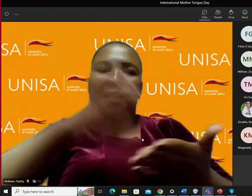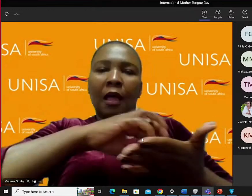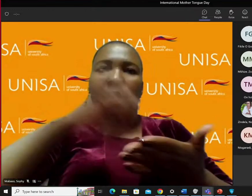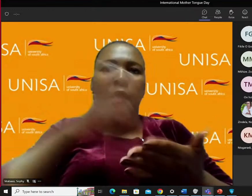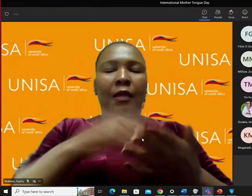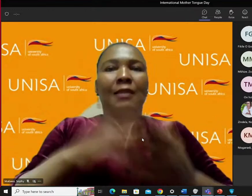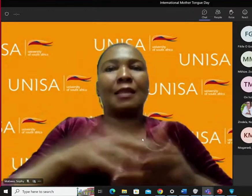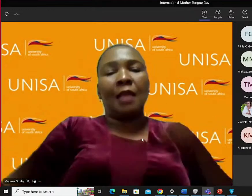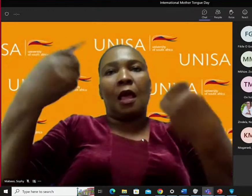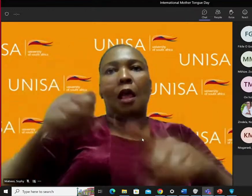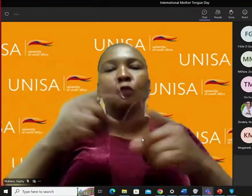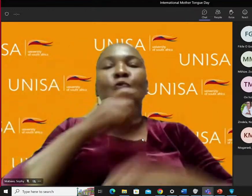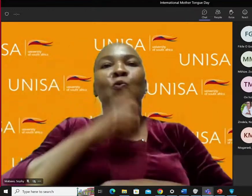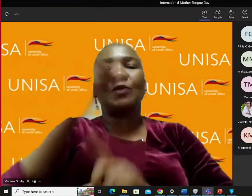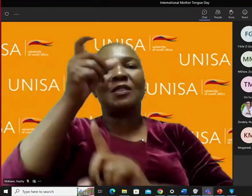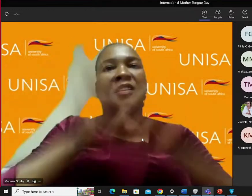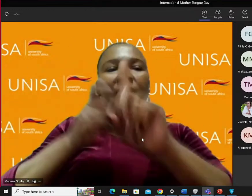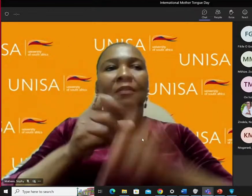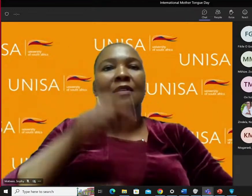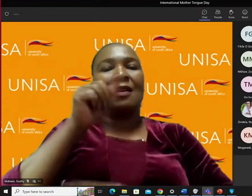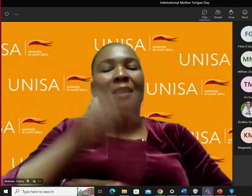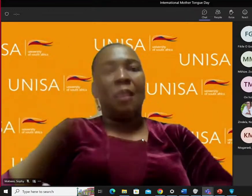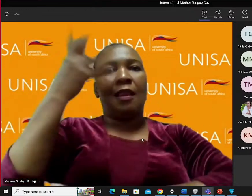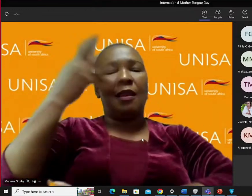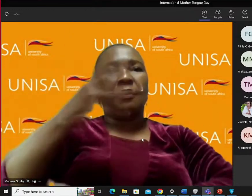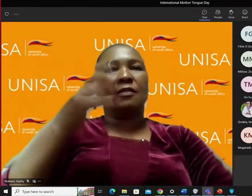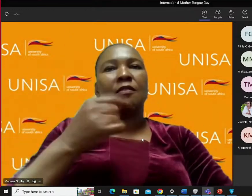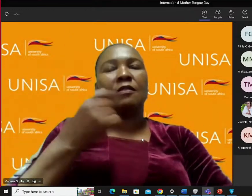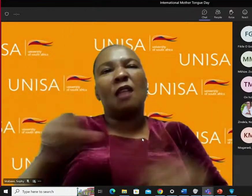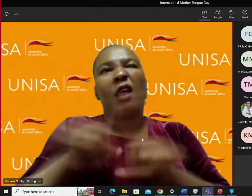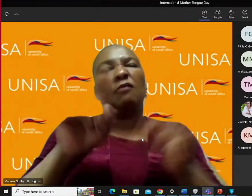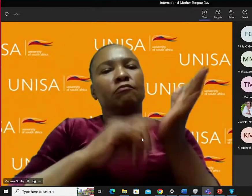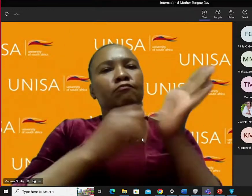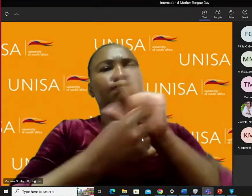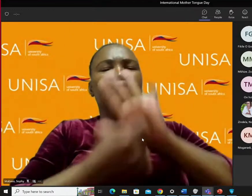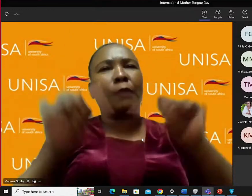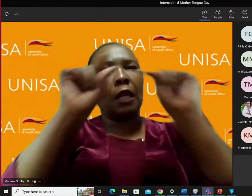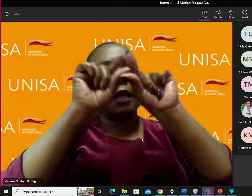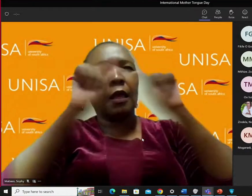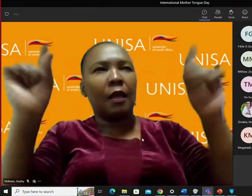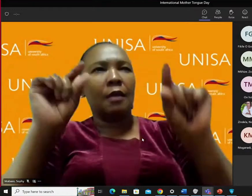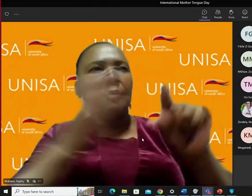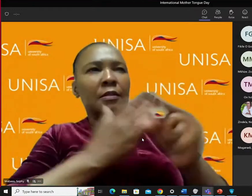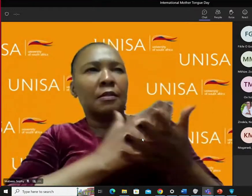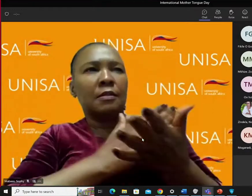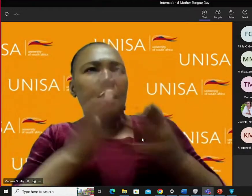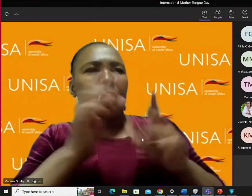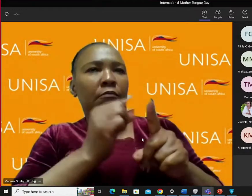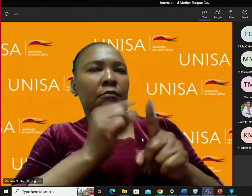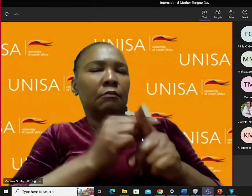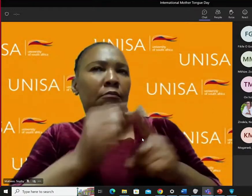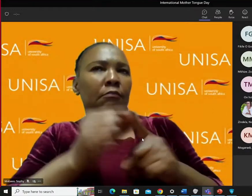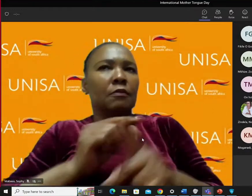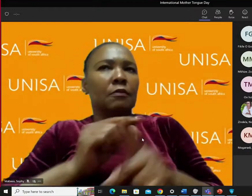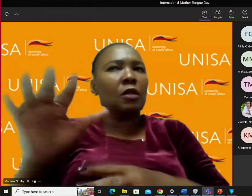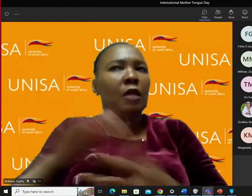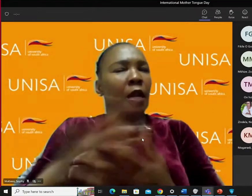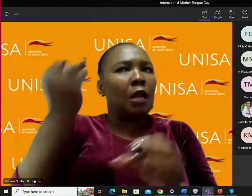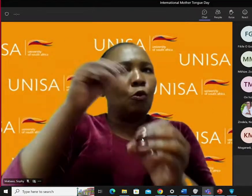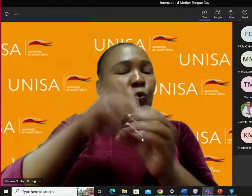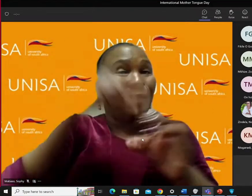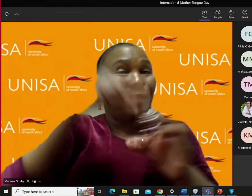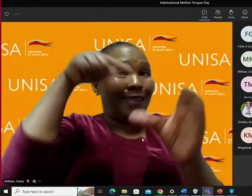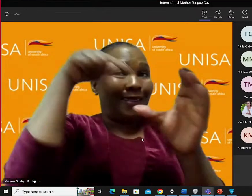users. So a lecturer can, for instance, highlight certain terms that we might not have yet included in our term